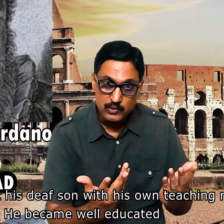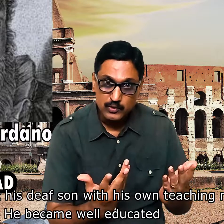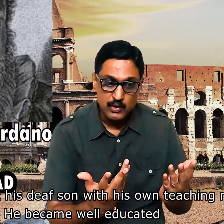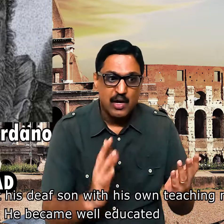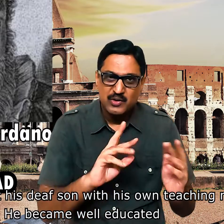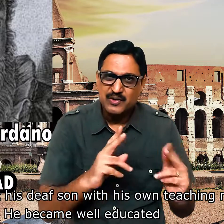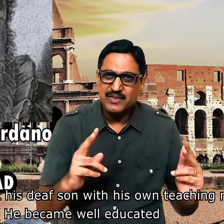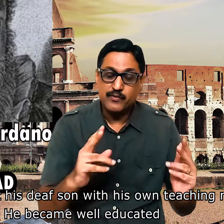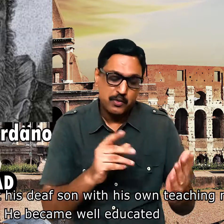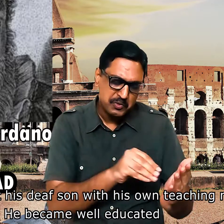educated.